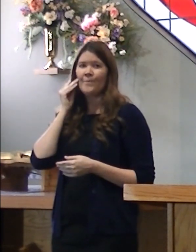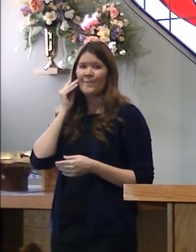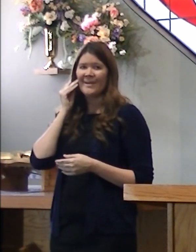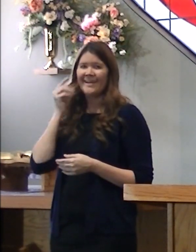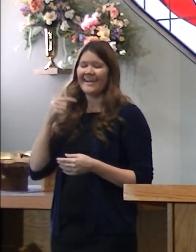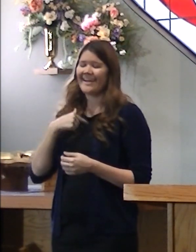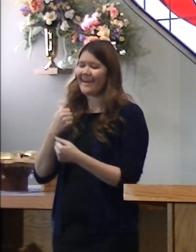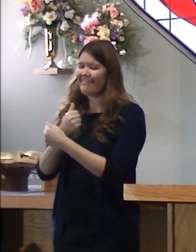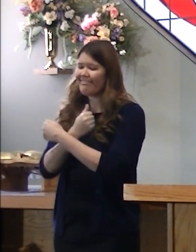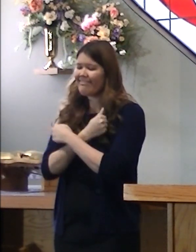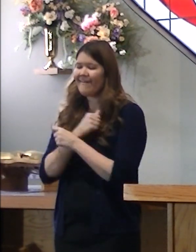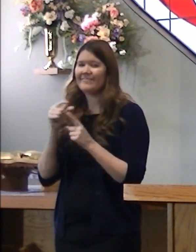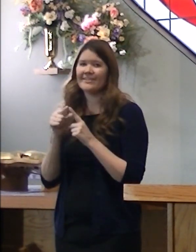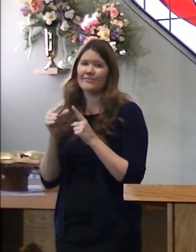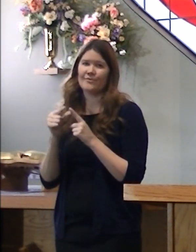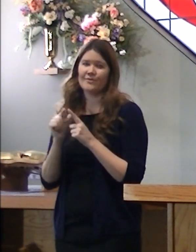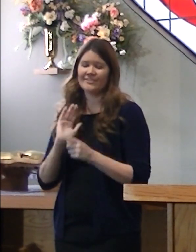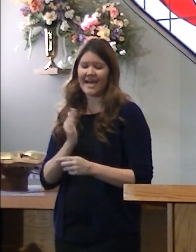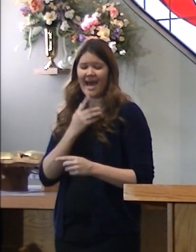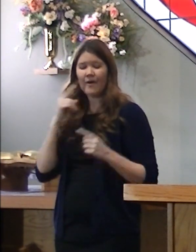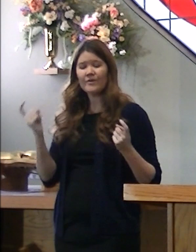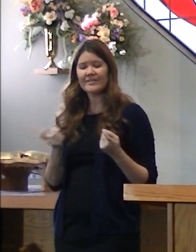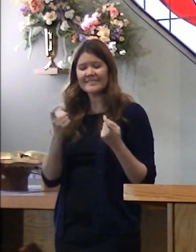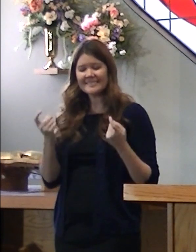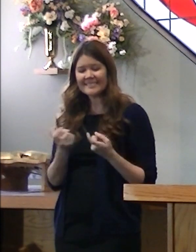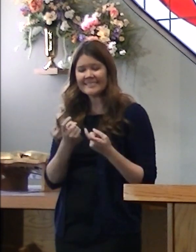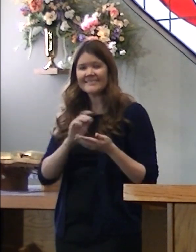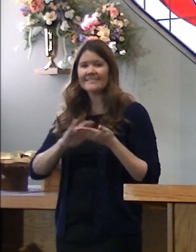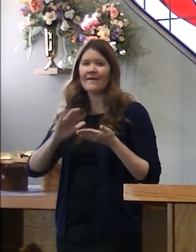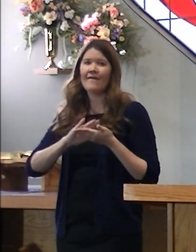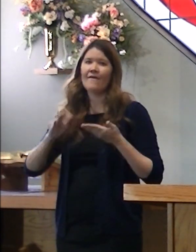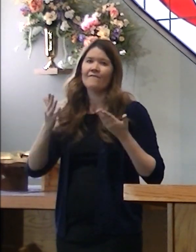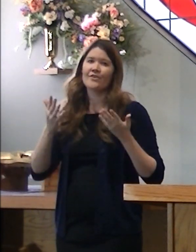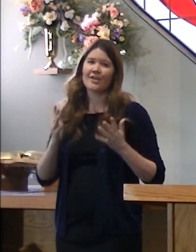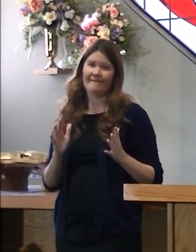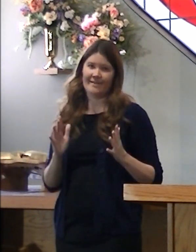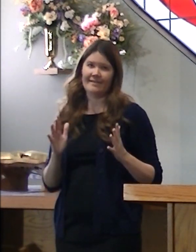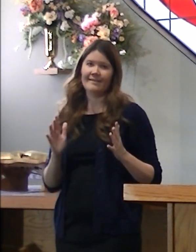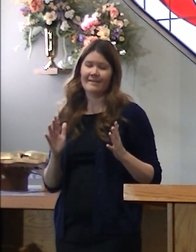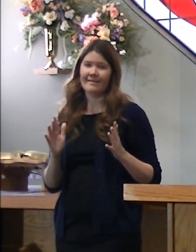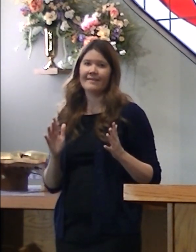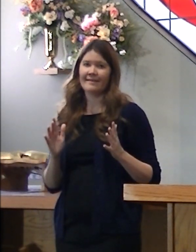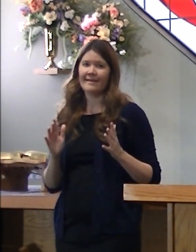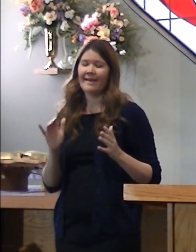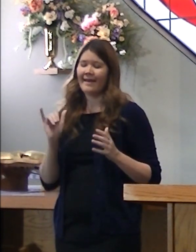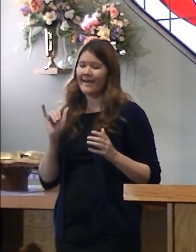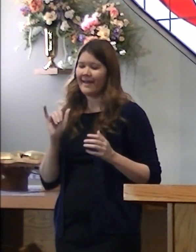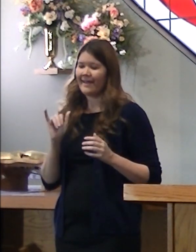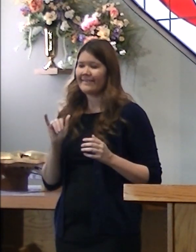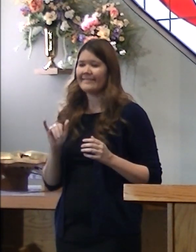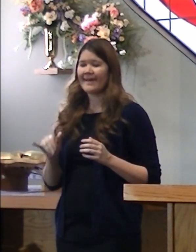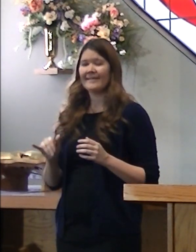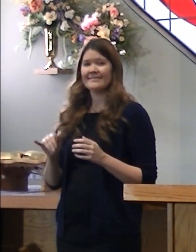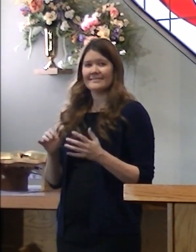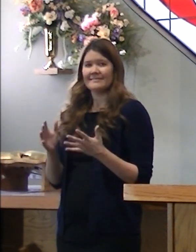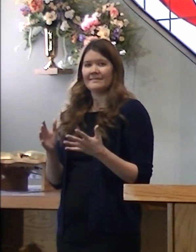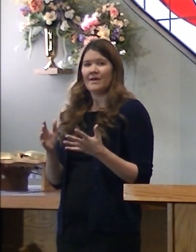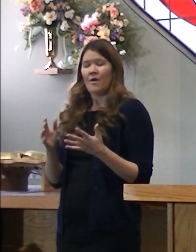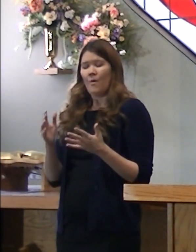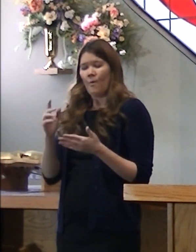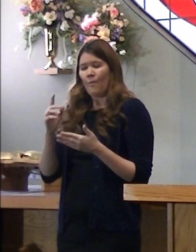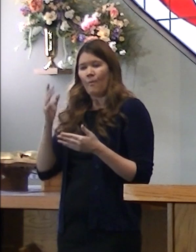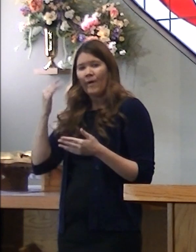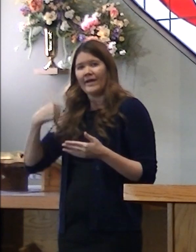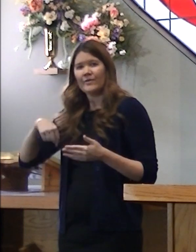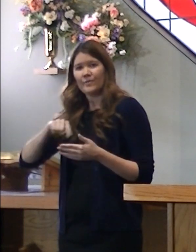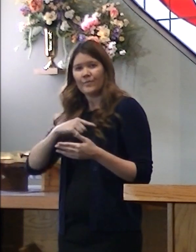I love to hear those words, "Our sins are forgiven." And that's the wonder of absolution. That's why you heard